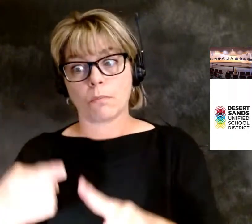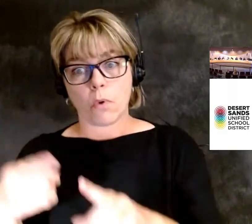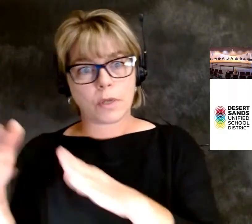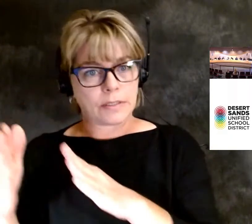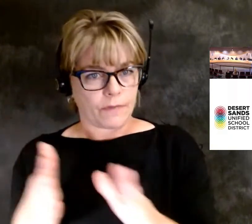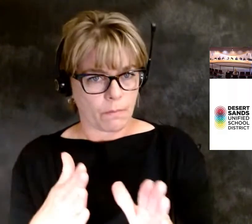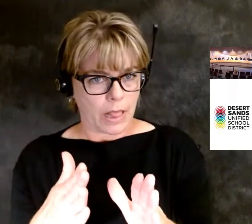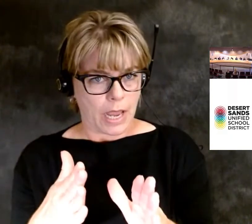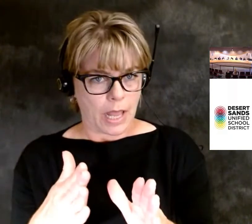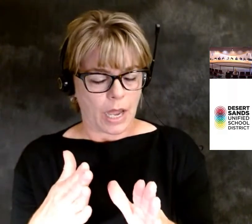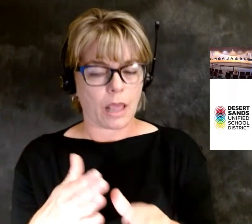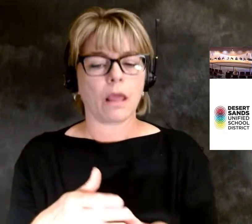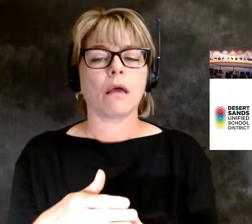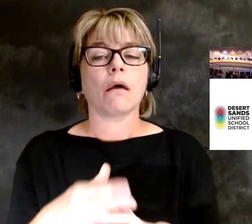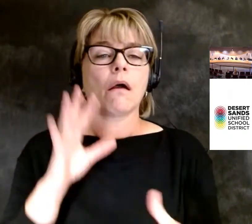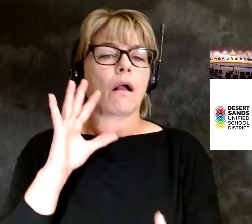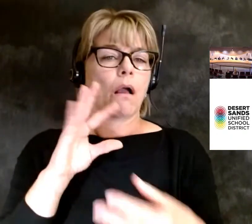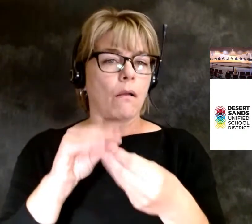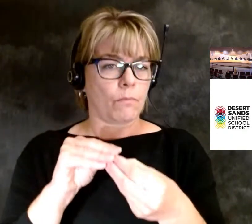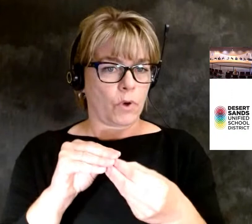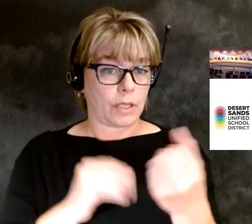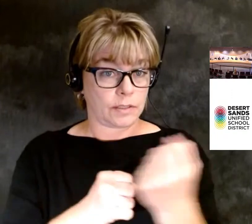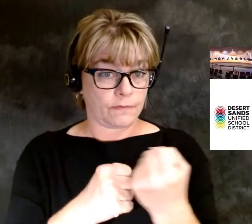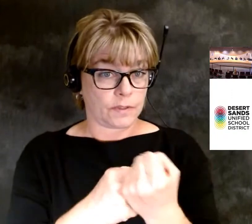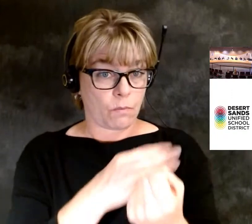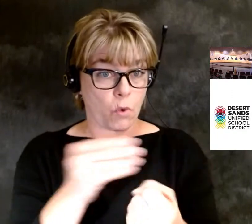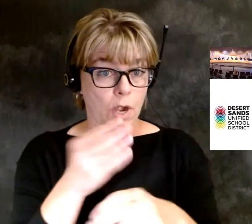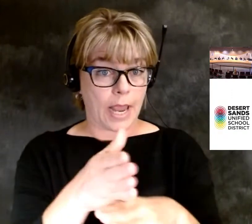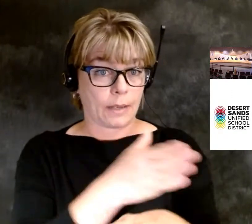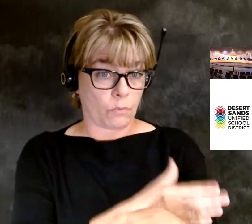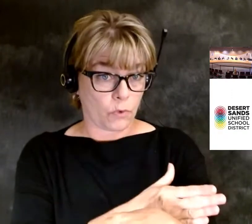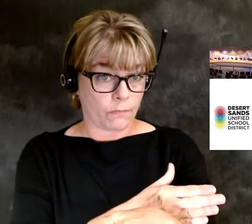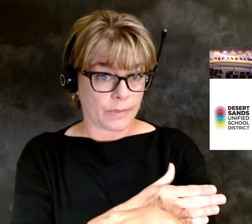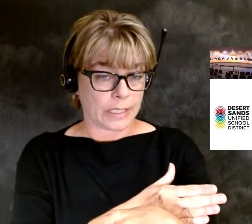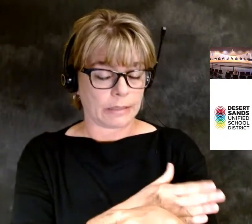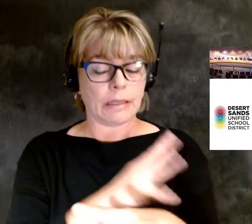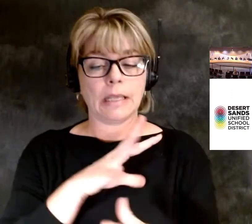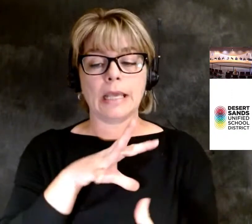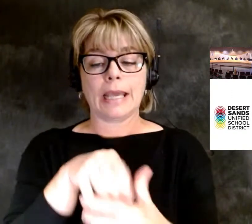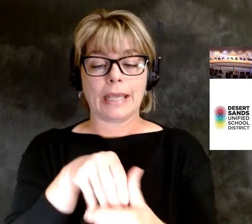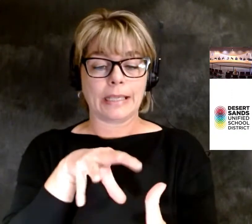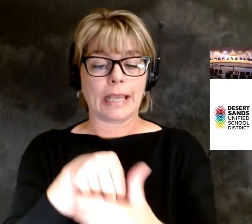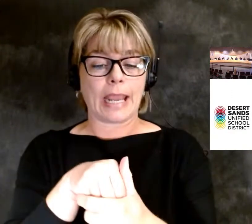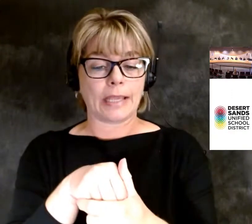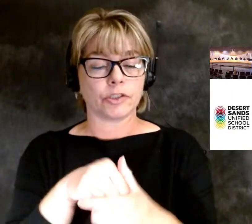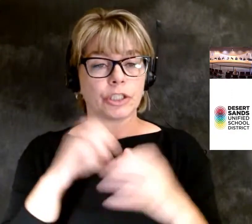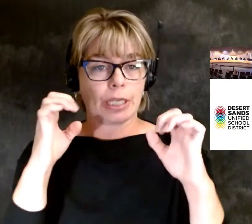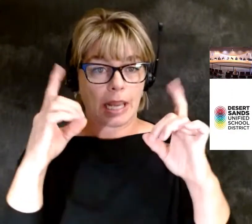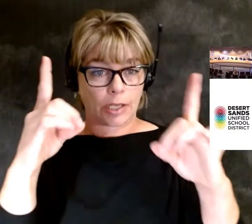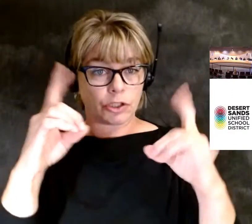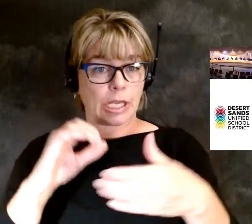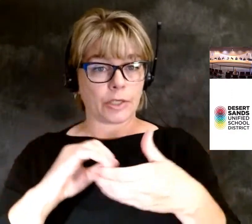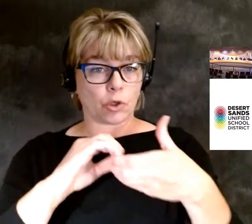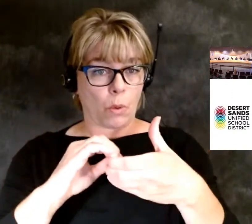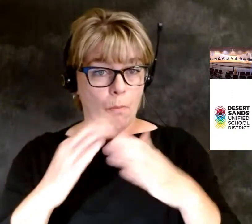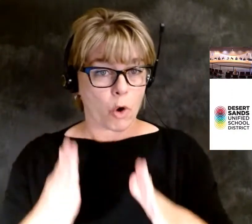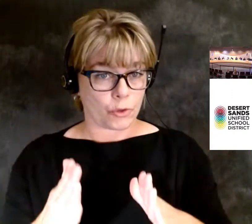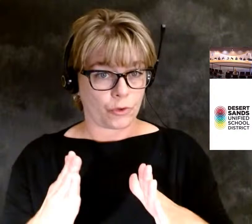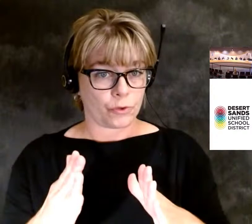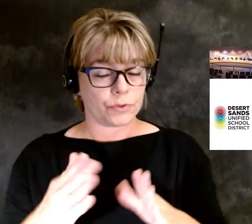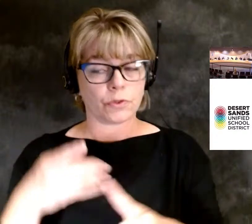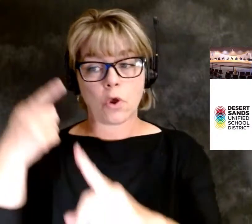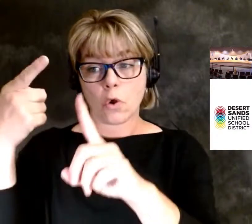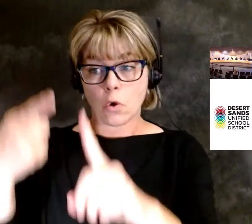comprehensive support and improvement, engaging educational partners, goals and